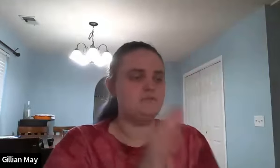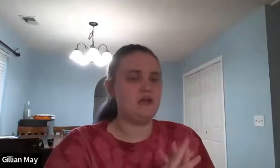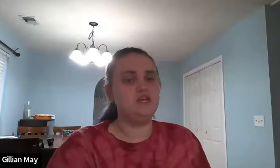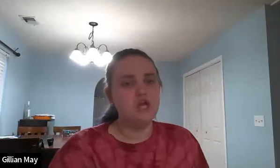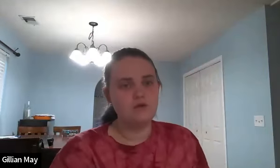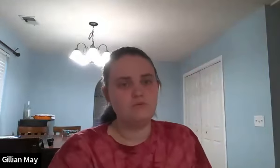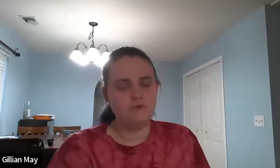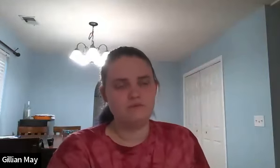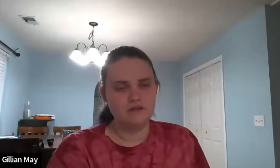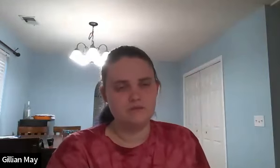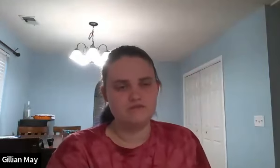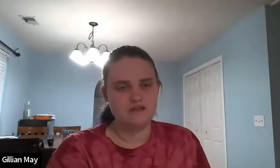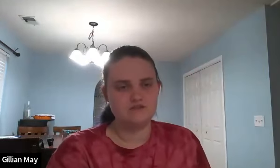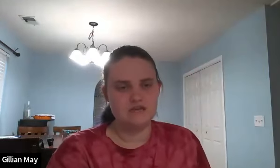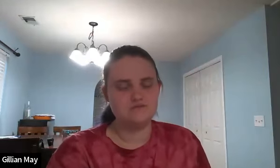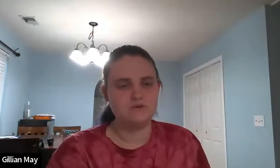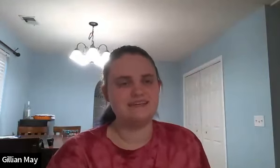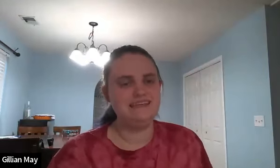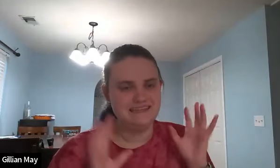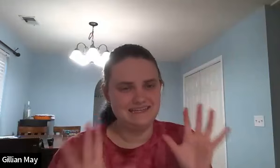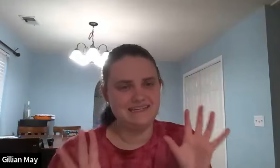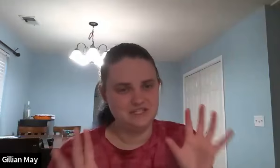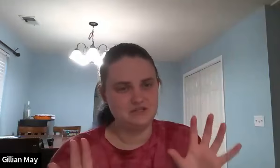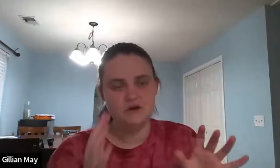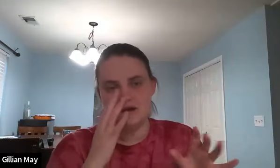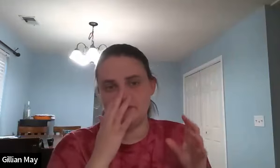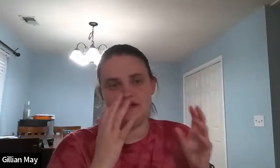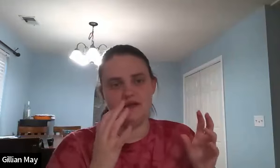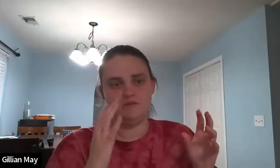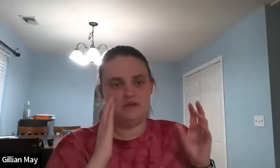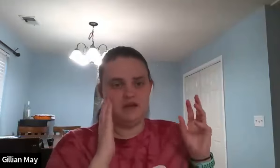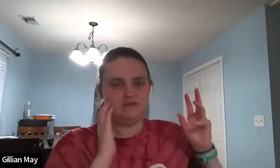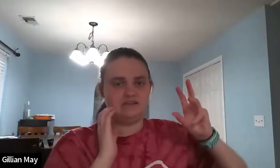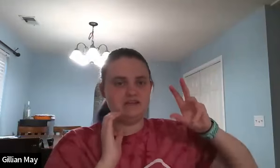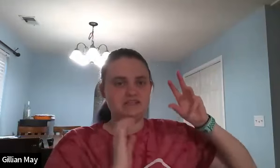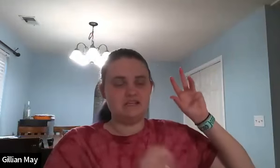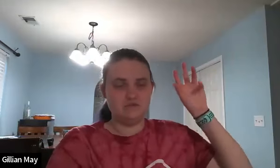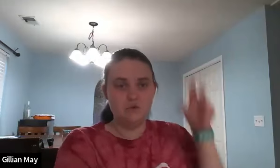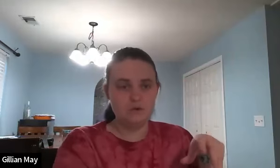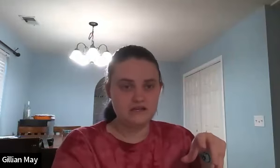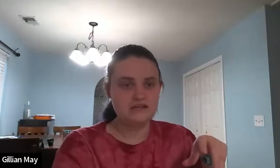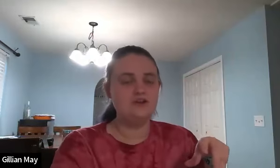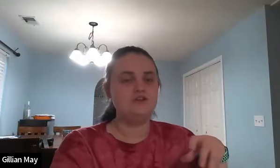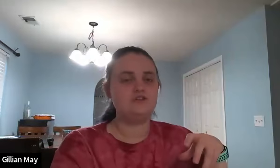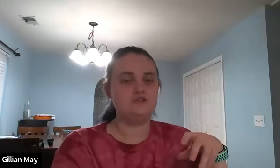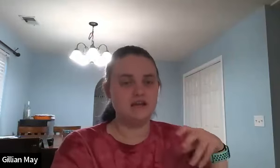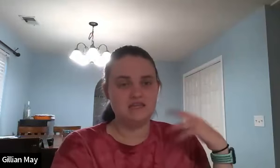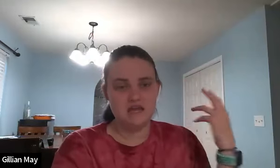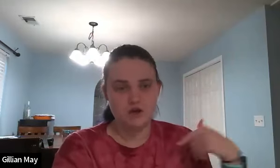I know we really went fast those last few ones. I get it, I do. But like we have it done is that it's recorded, so you guys can go